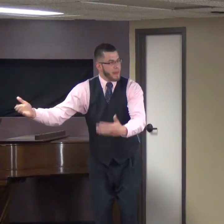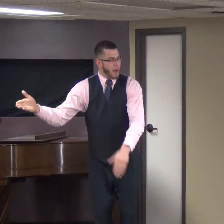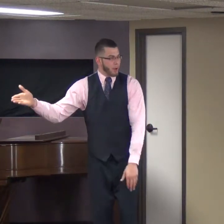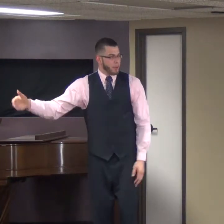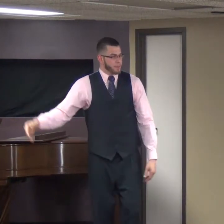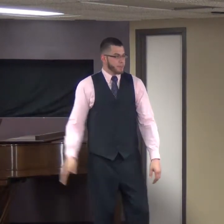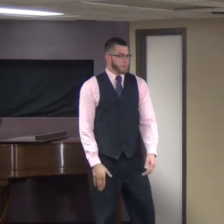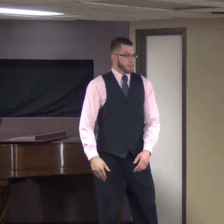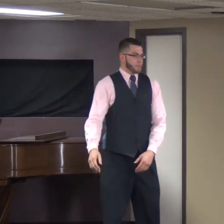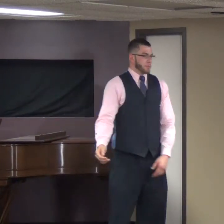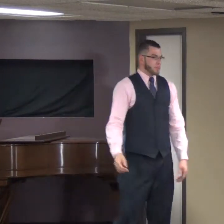there.